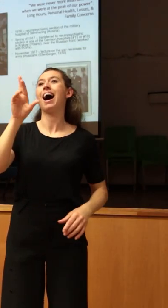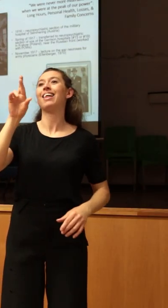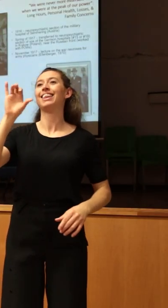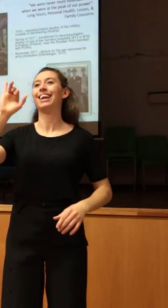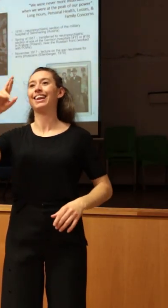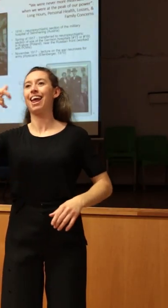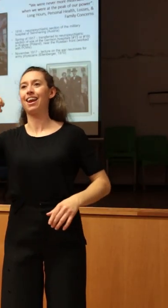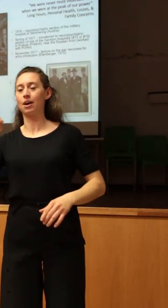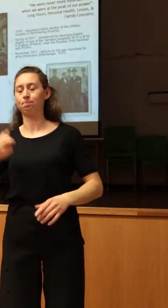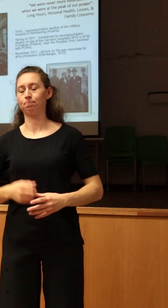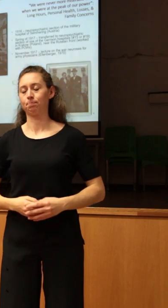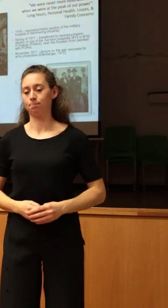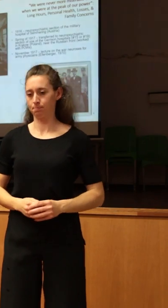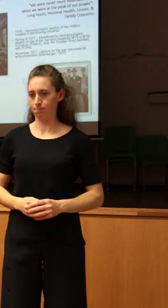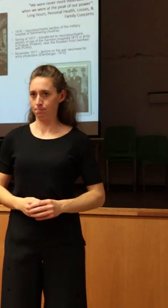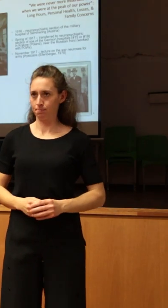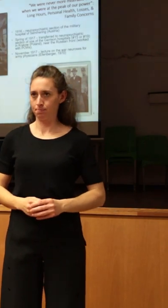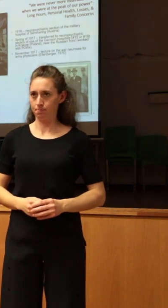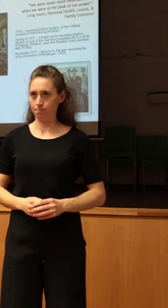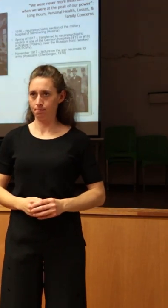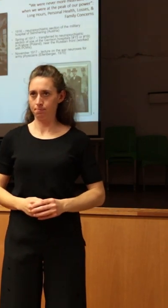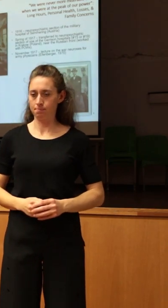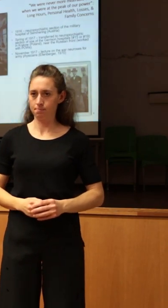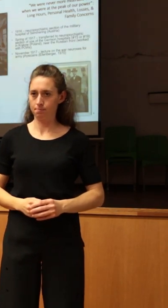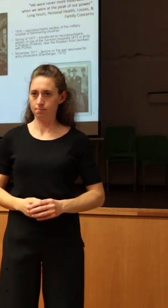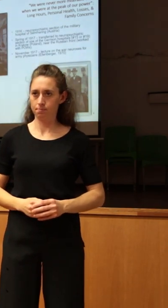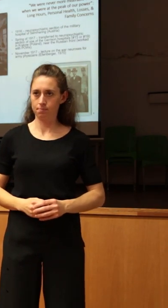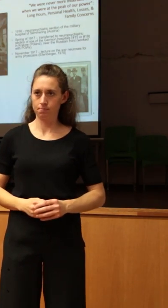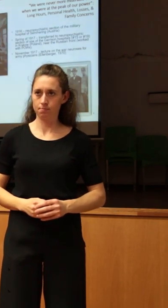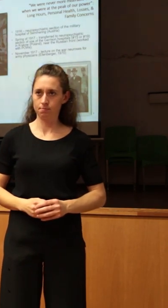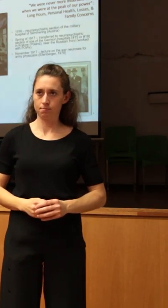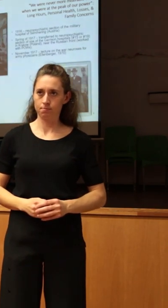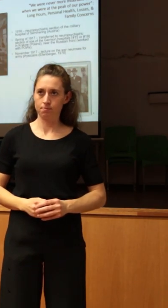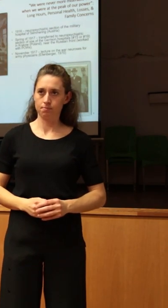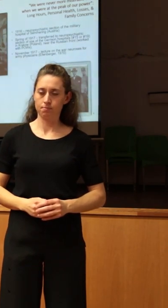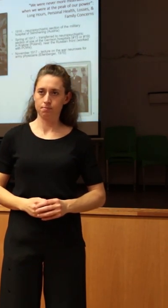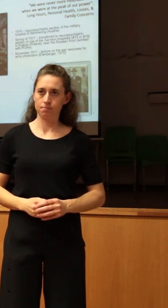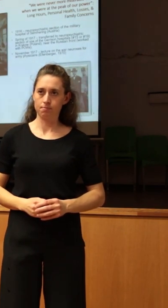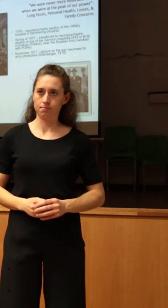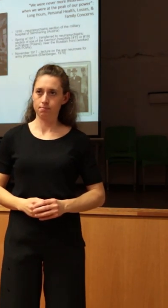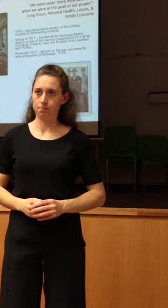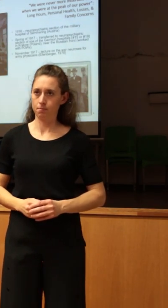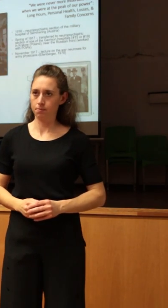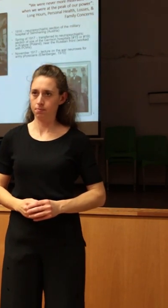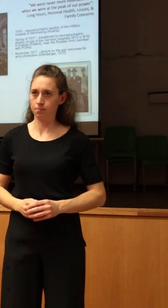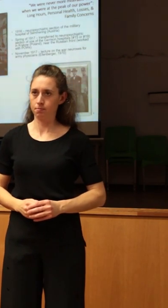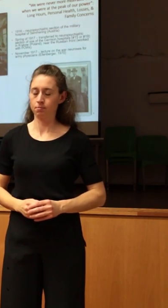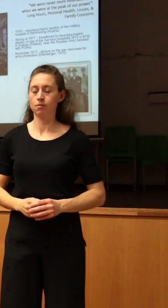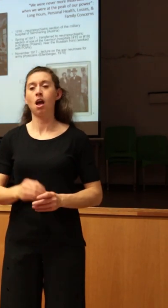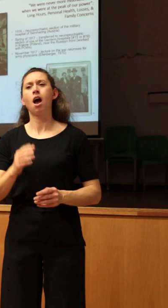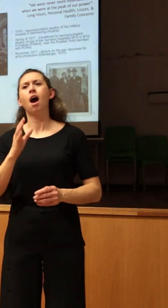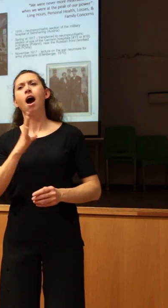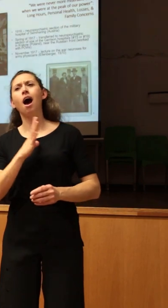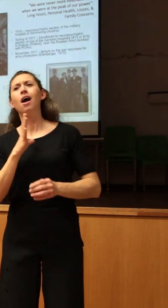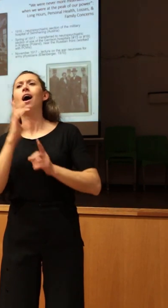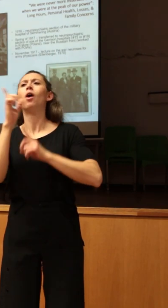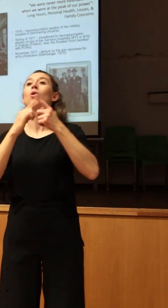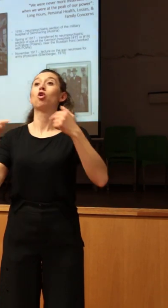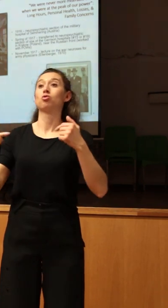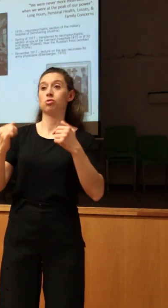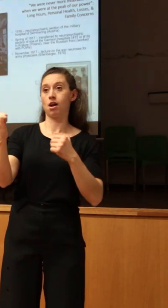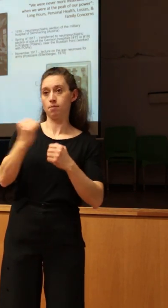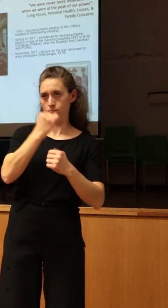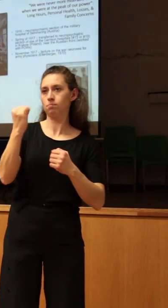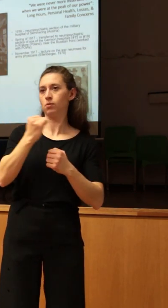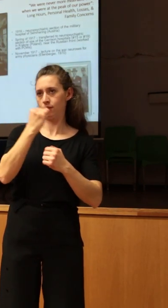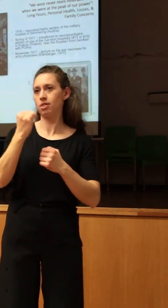few things are important to know about Adler's life and his time. Hay algunas cosas